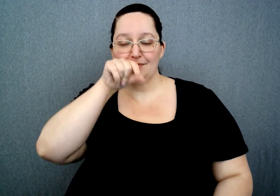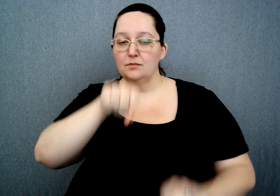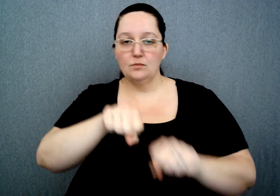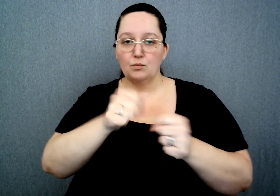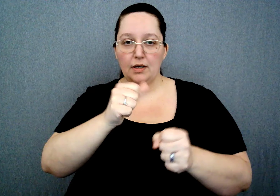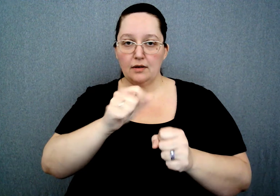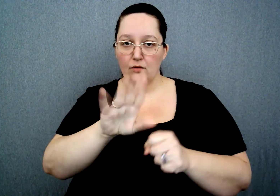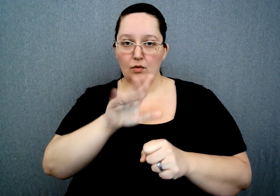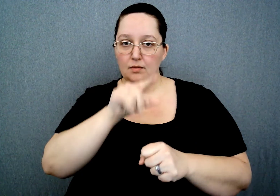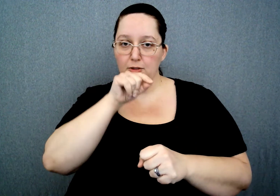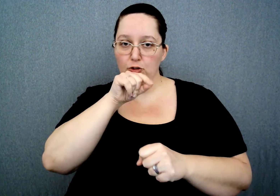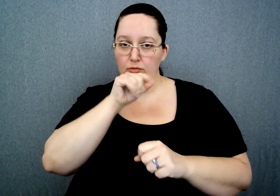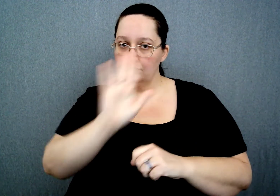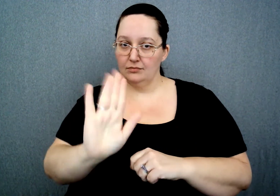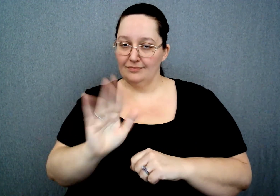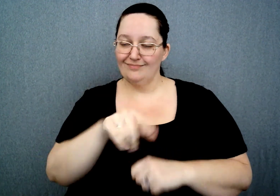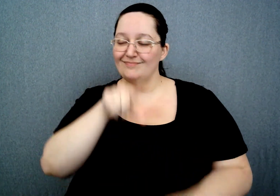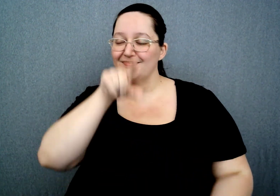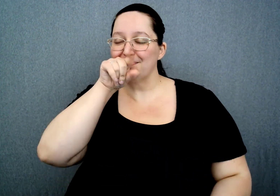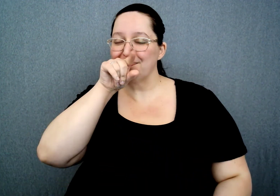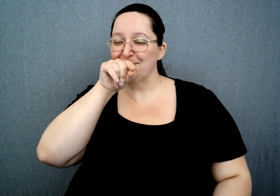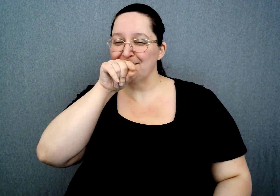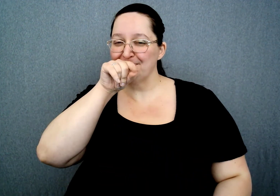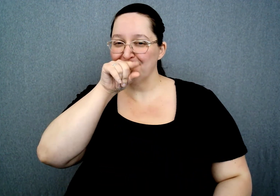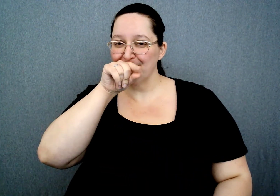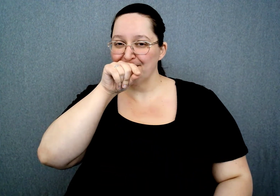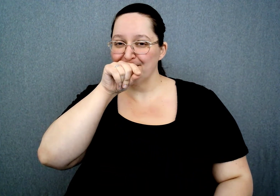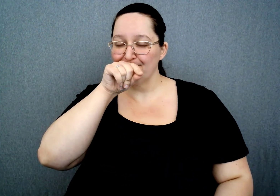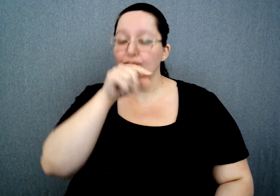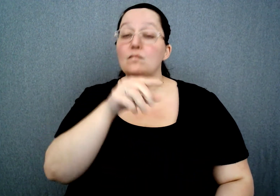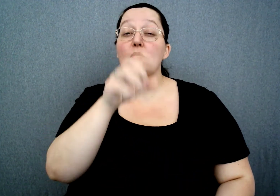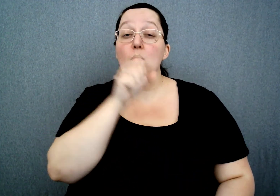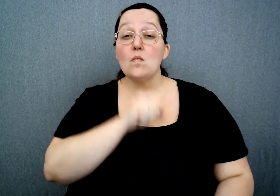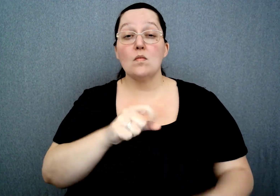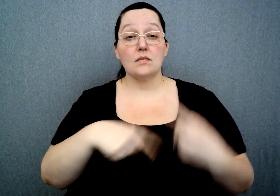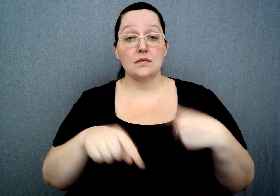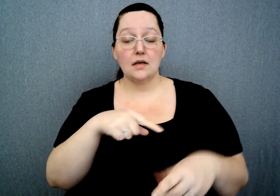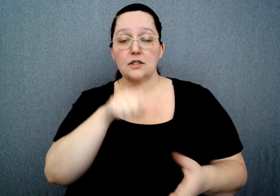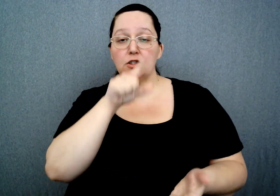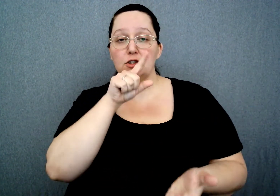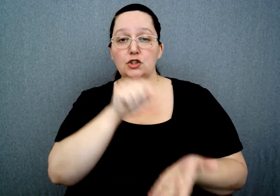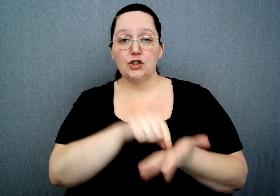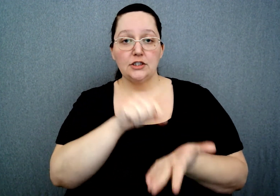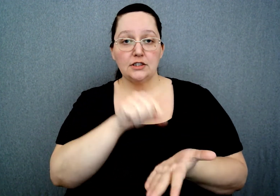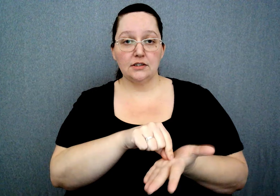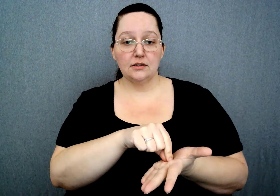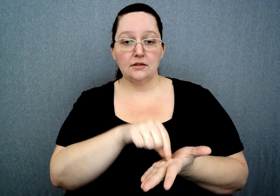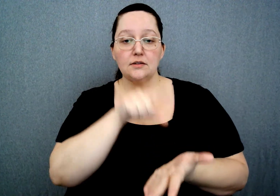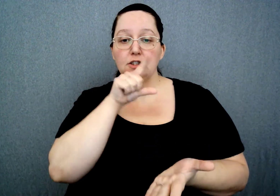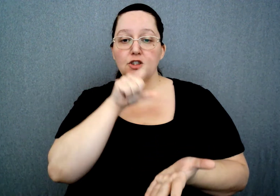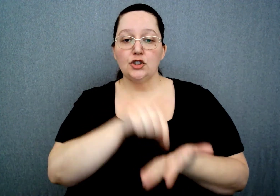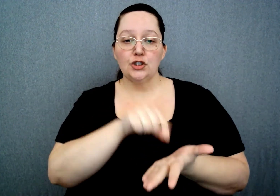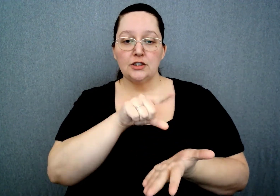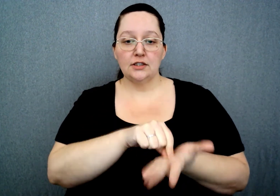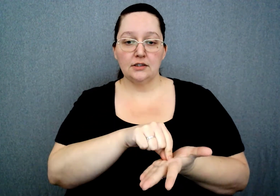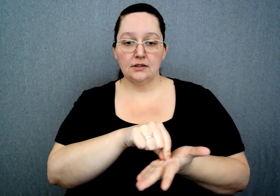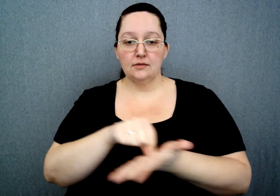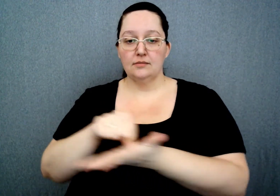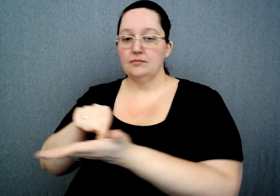facing forward, not to the side. Don't break your bird, please. Chicken or bird. An old sign for chicken, you